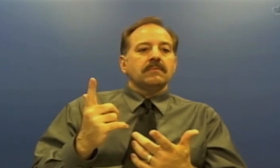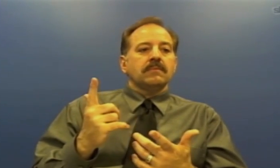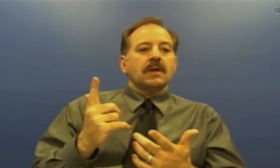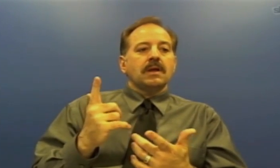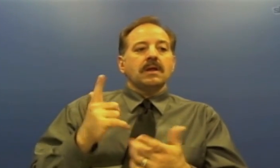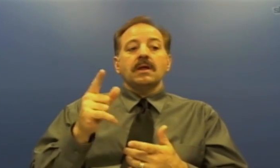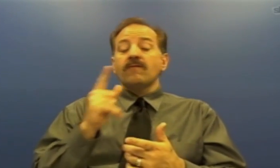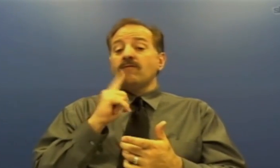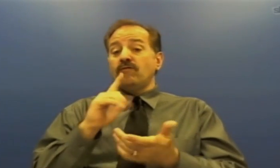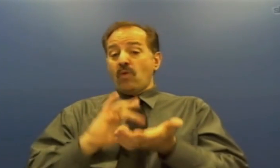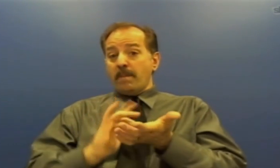option.